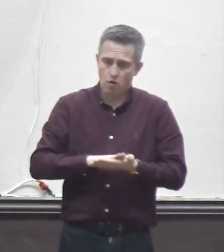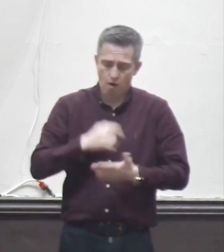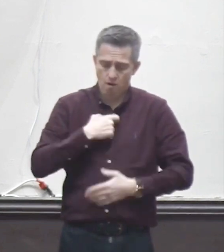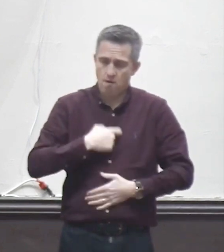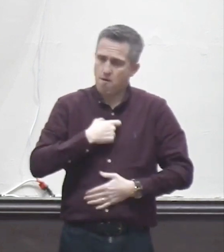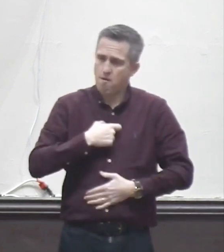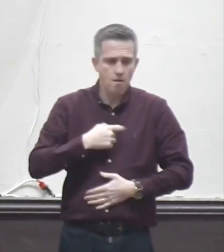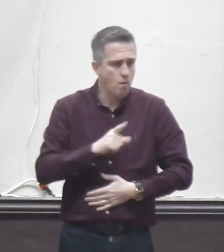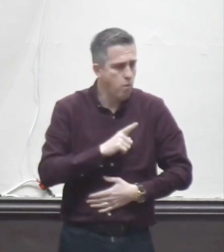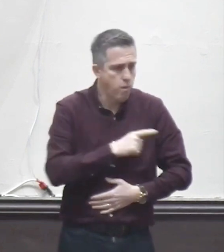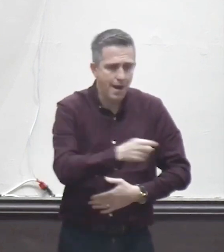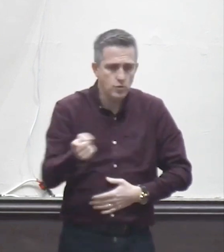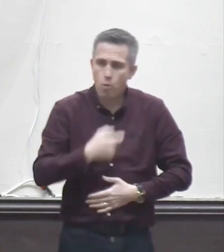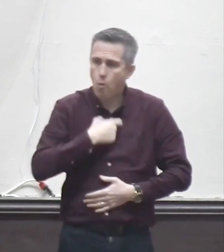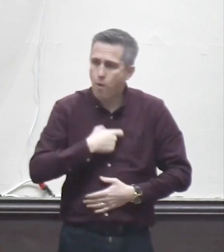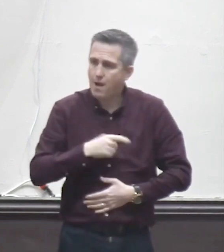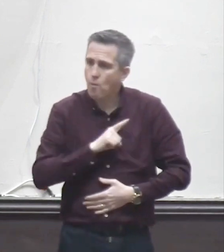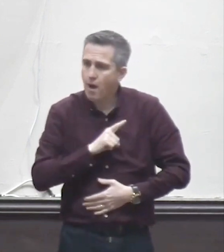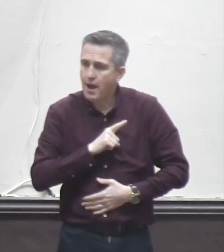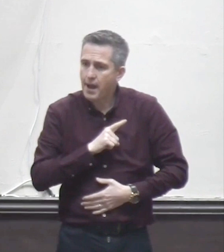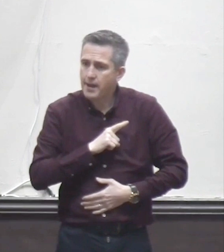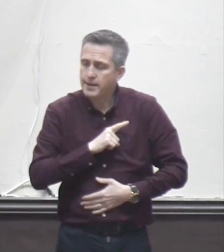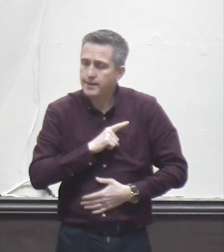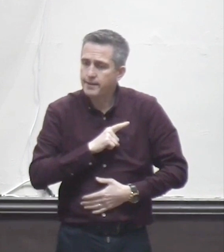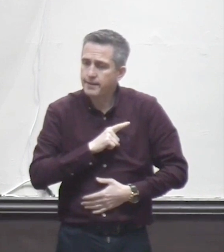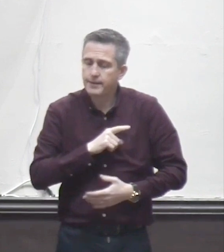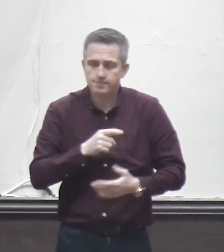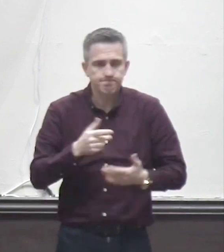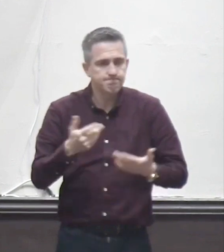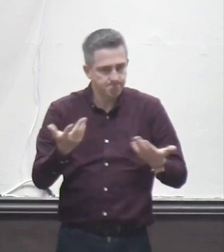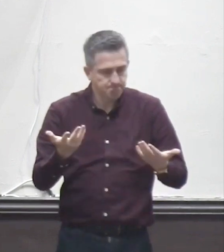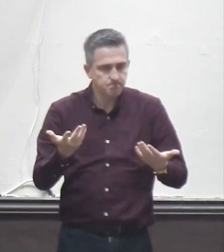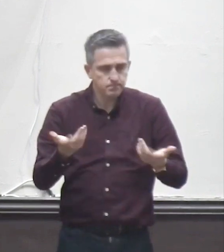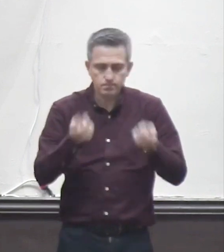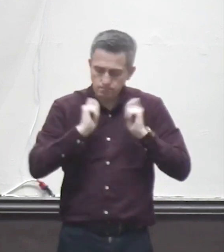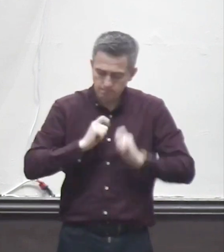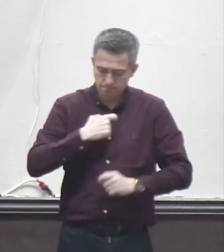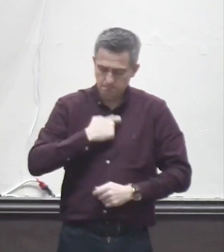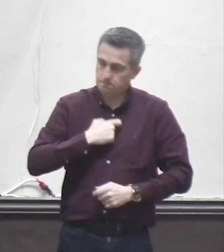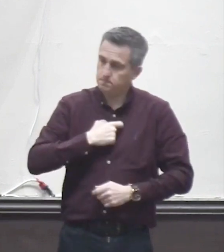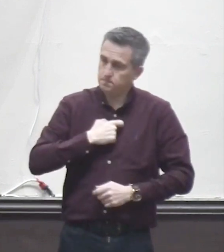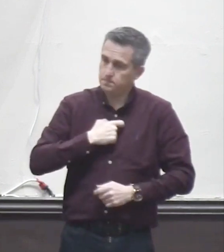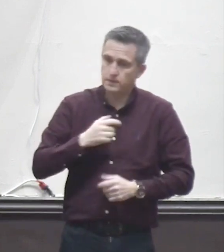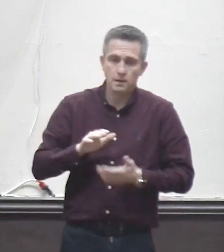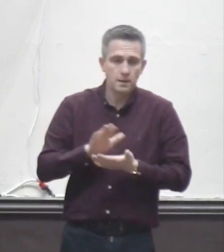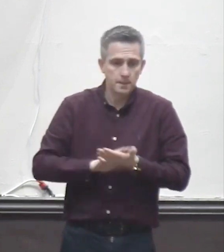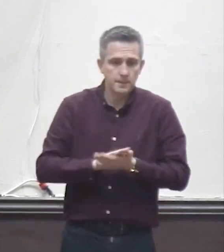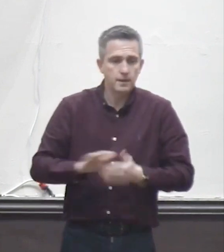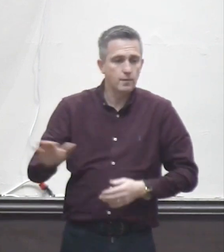Why do you wear it? We wear it because we have this particular